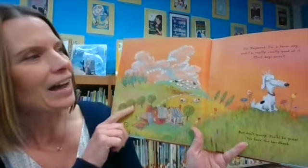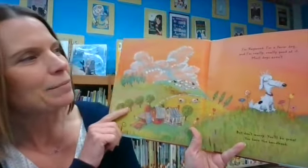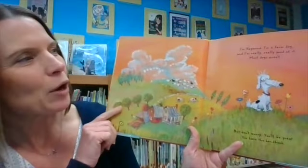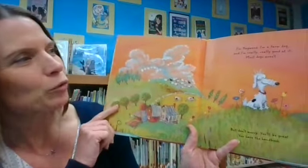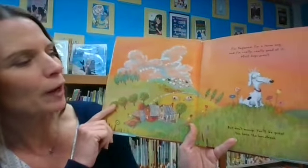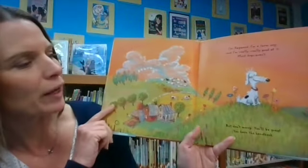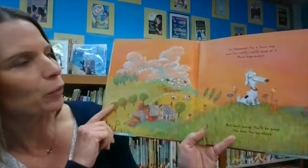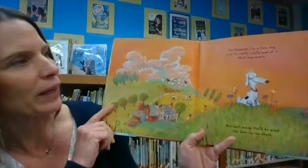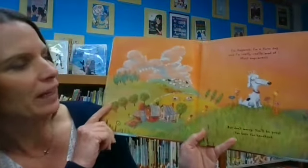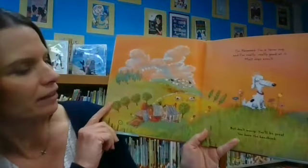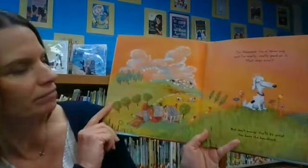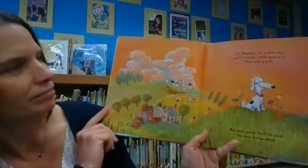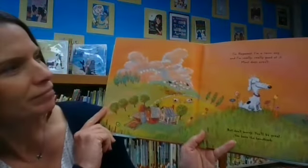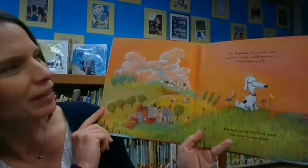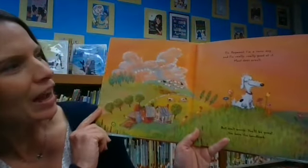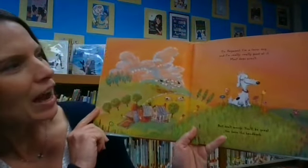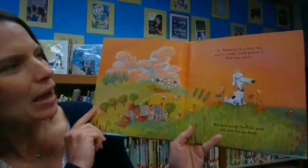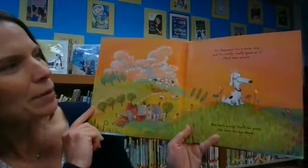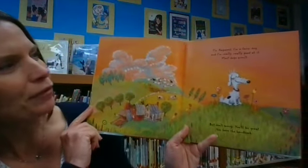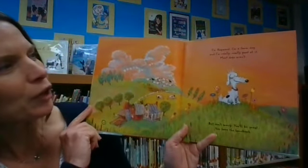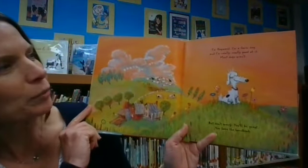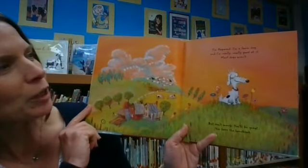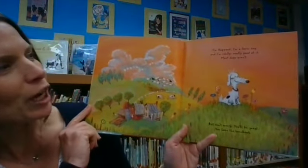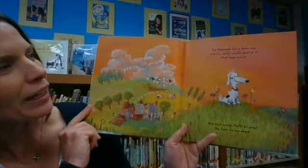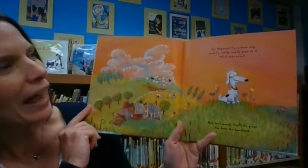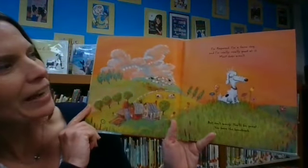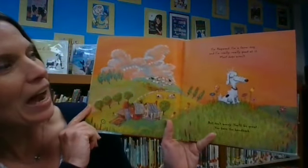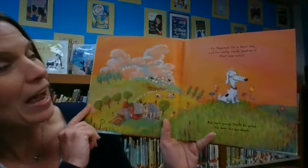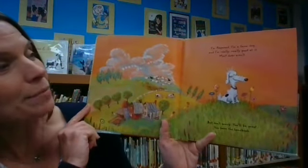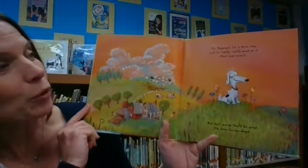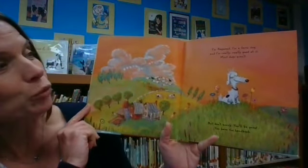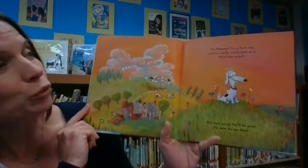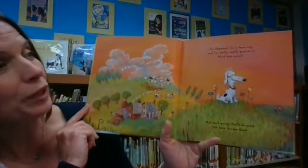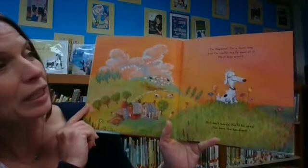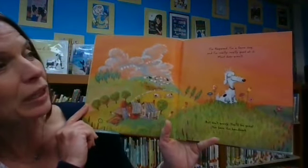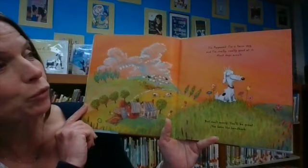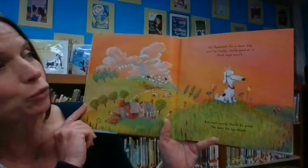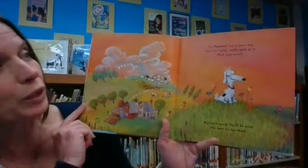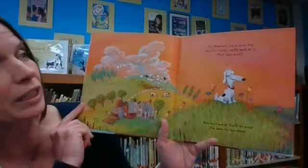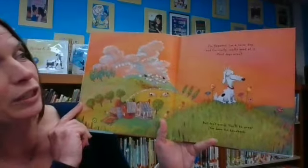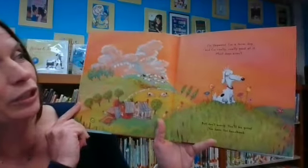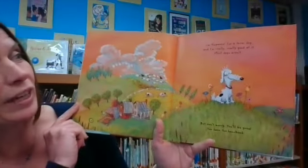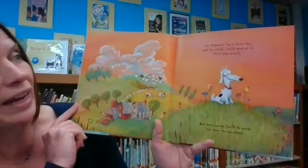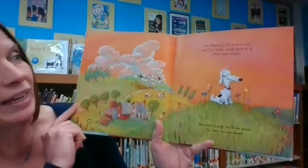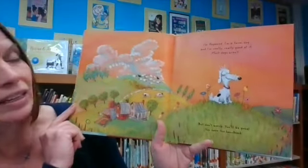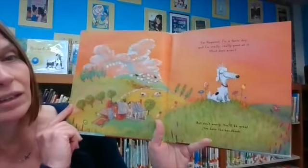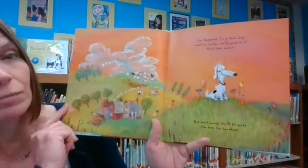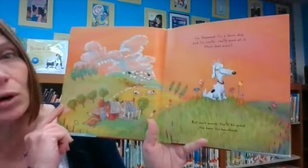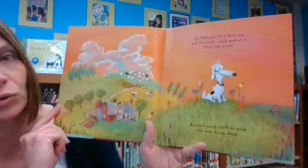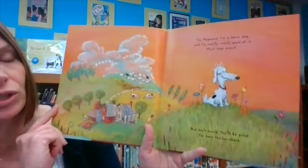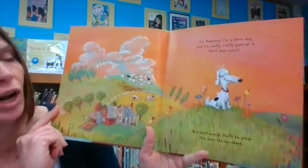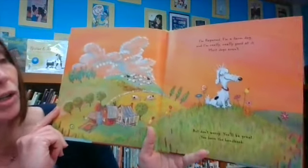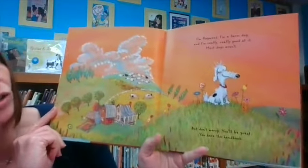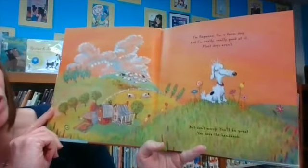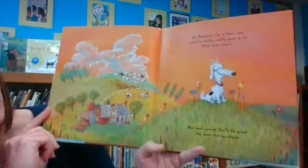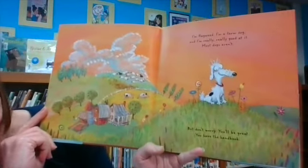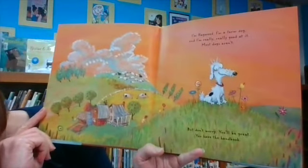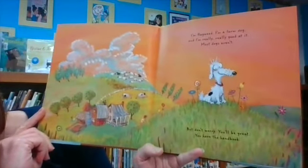I'm Ragweed. I'm a farm dog and I'm really, really good at it. Most dogs aren't.